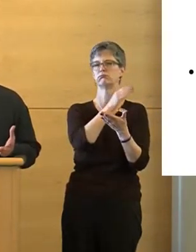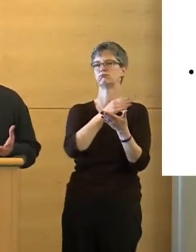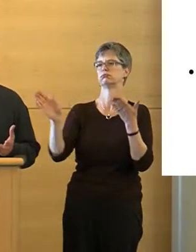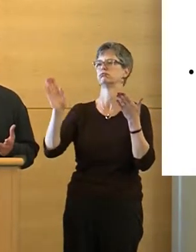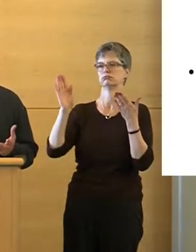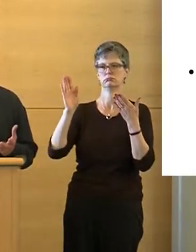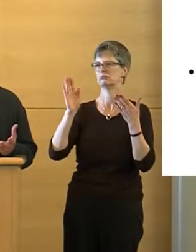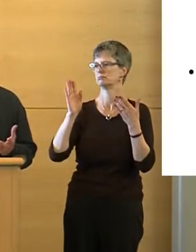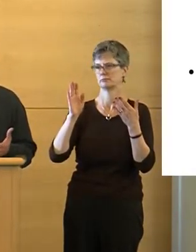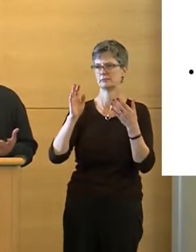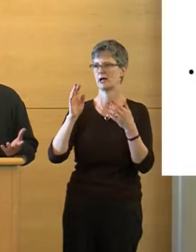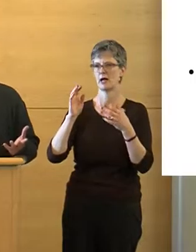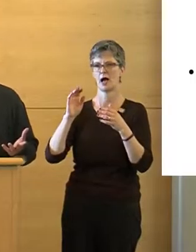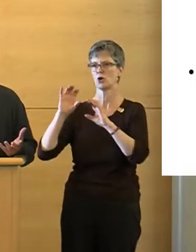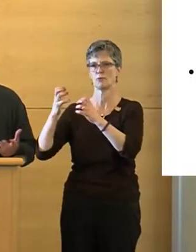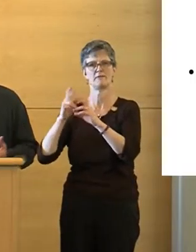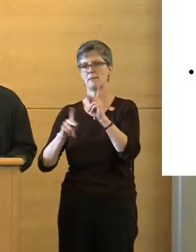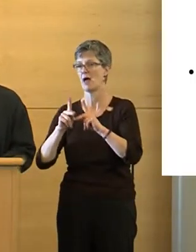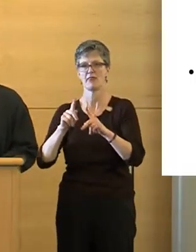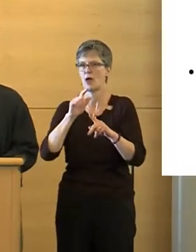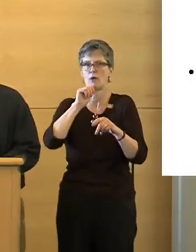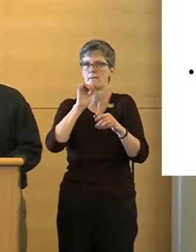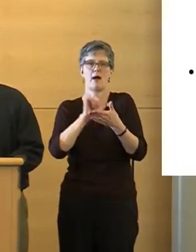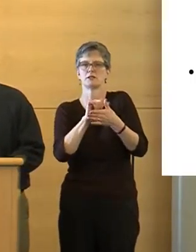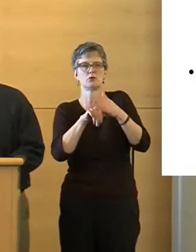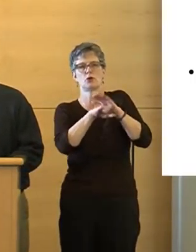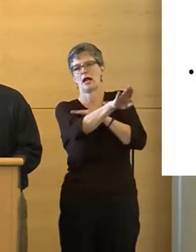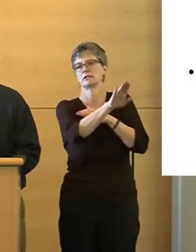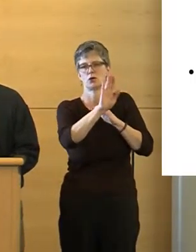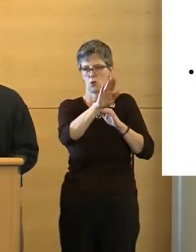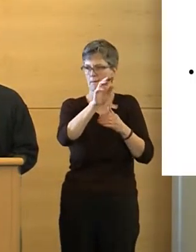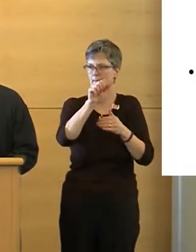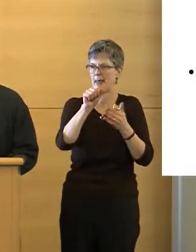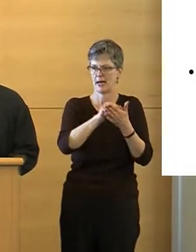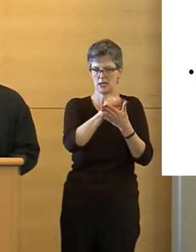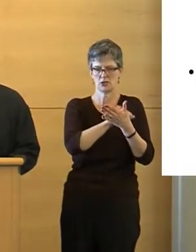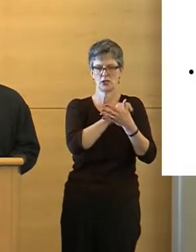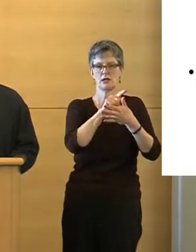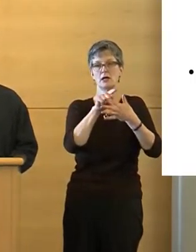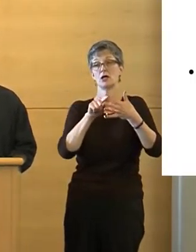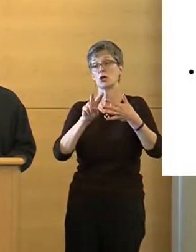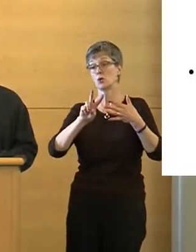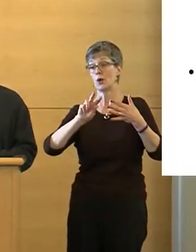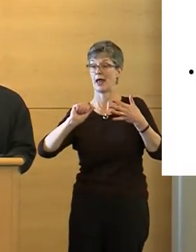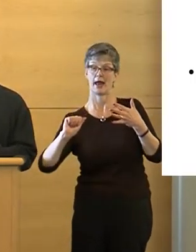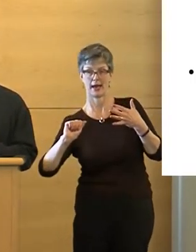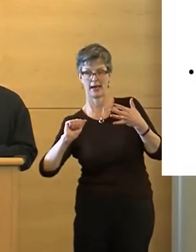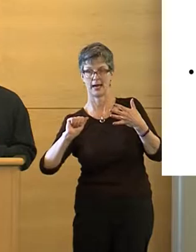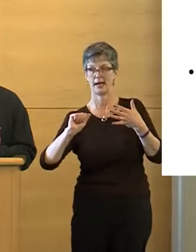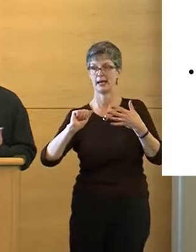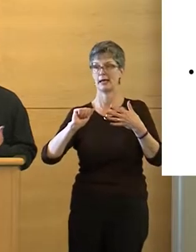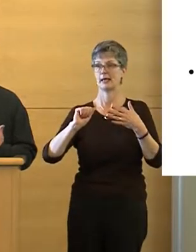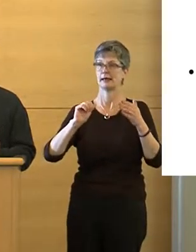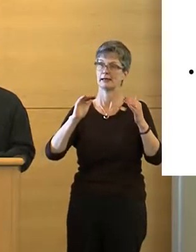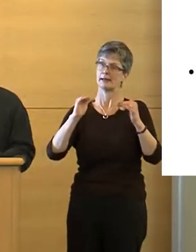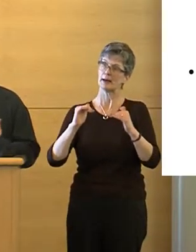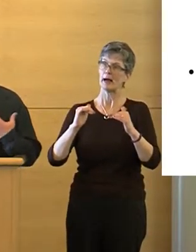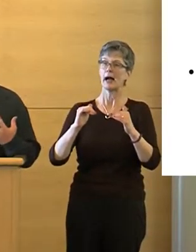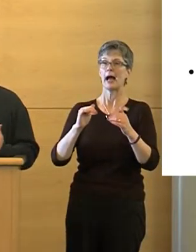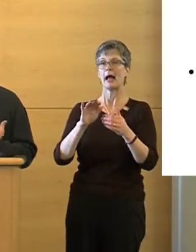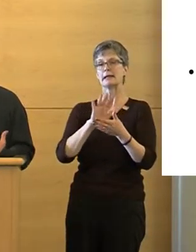3A. And the those are kind of by priority. So level A are the highest priority. You know, those things that if you